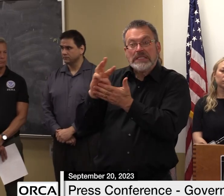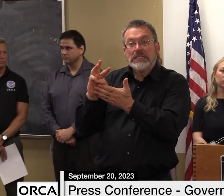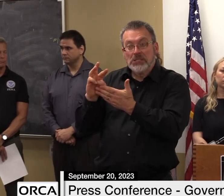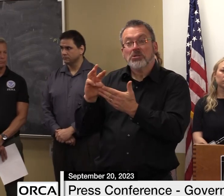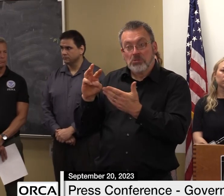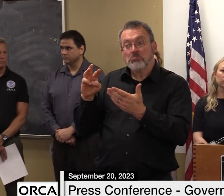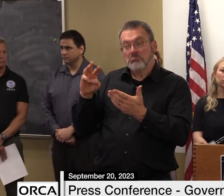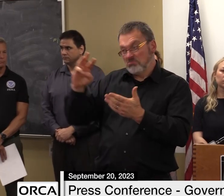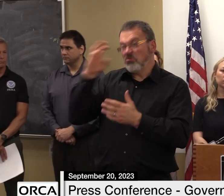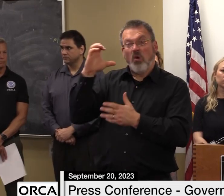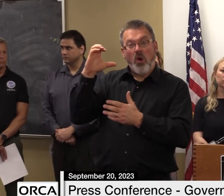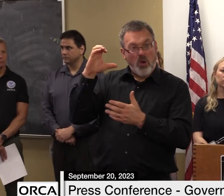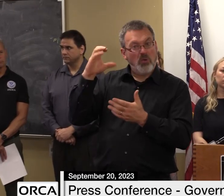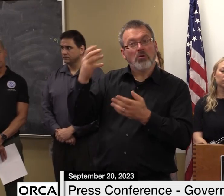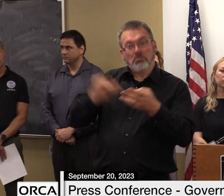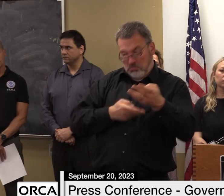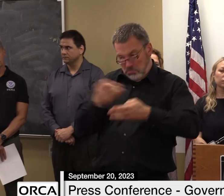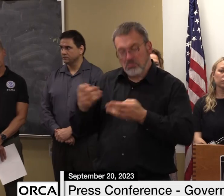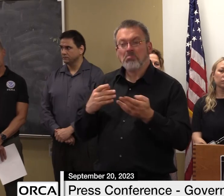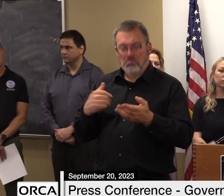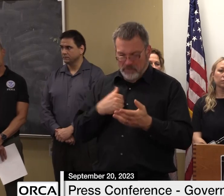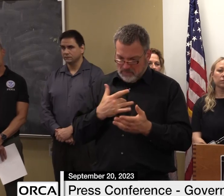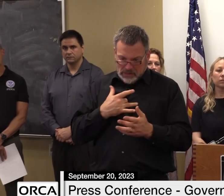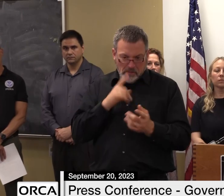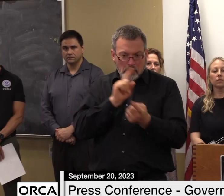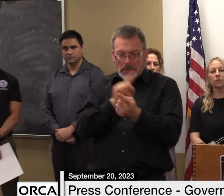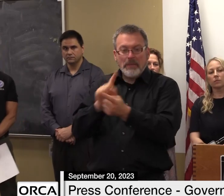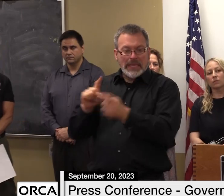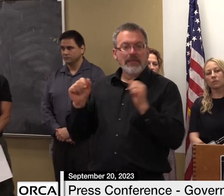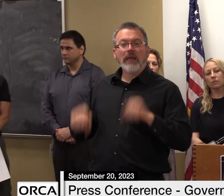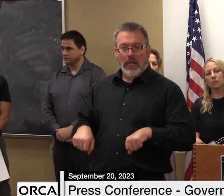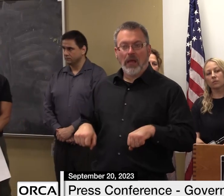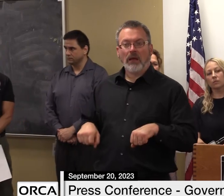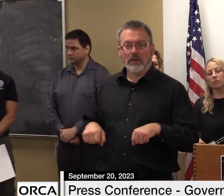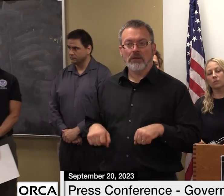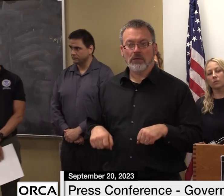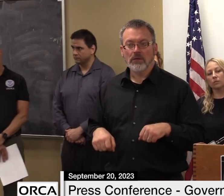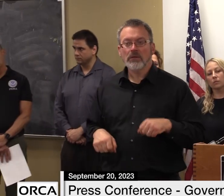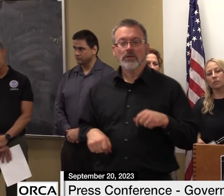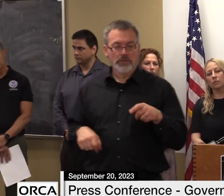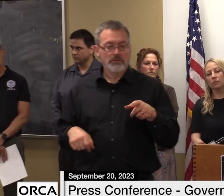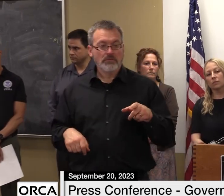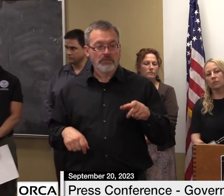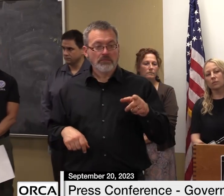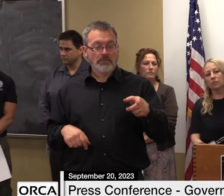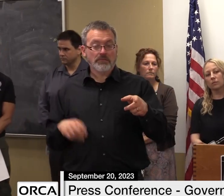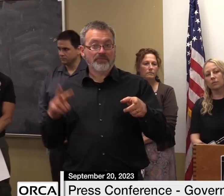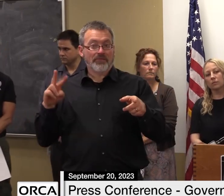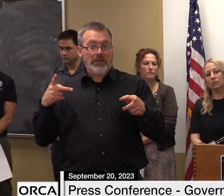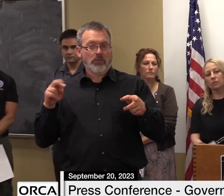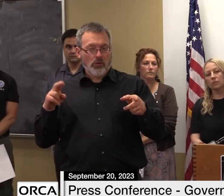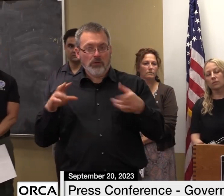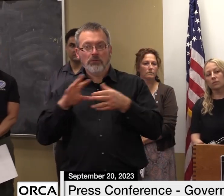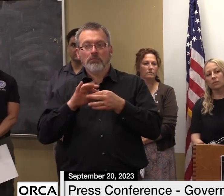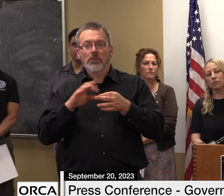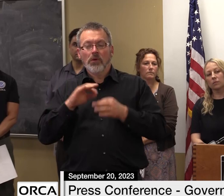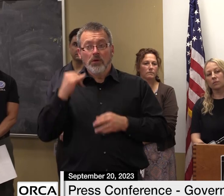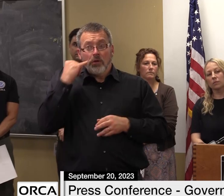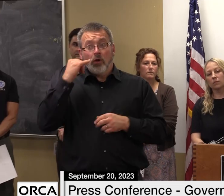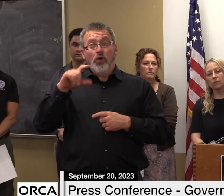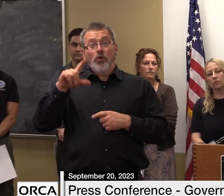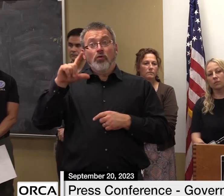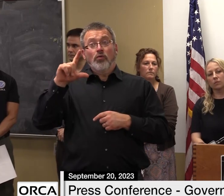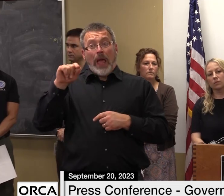that we'll be able to cover everybody. So does that mean that if there's $120 million in unmet